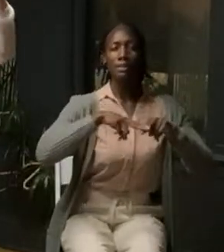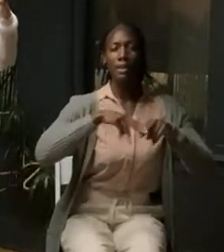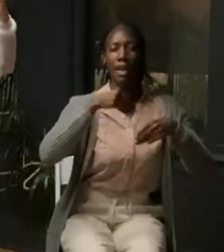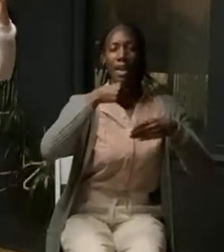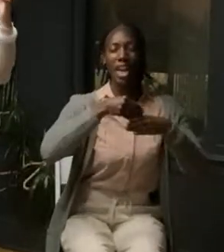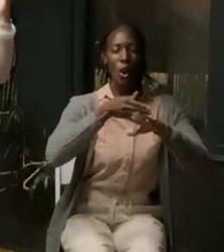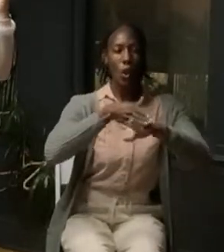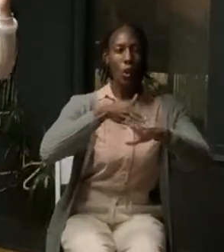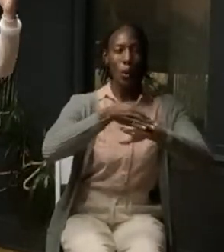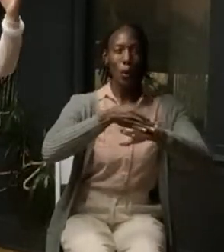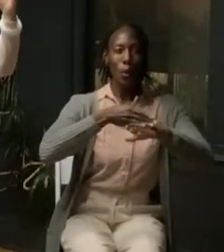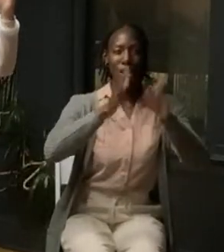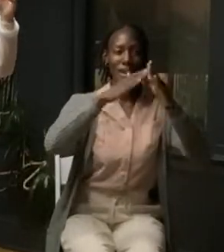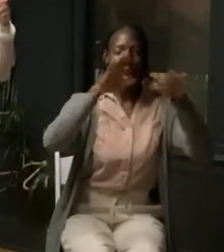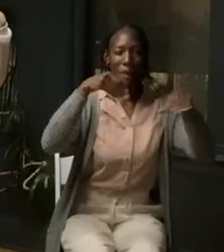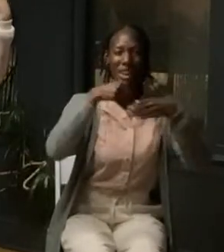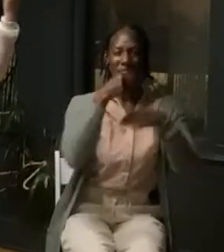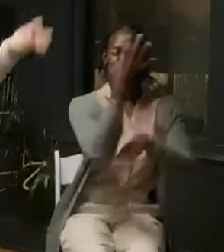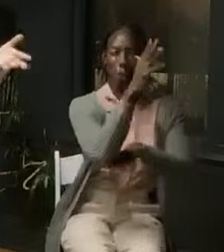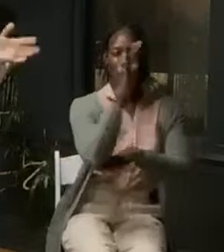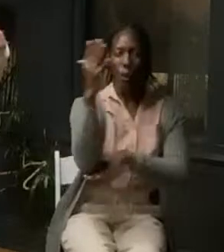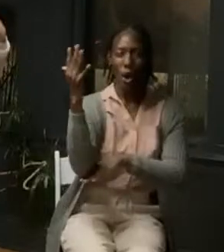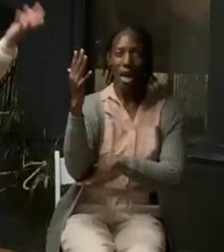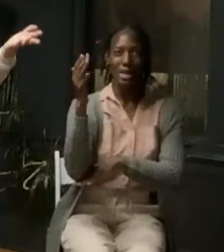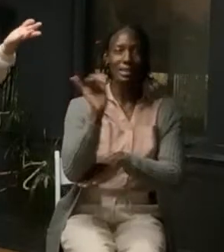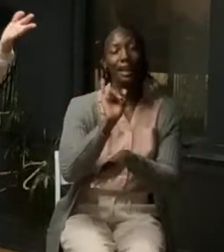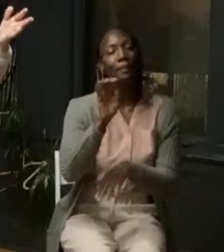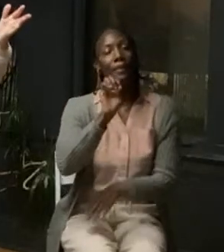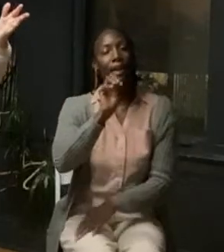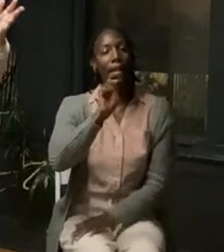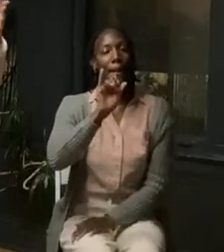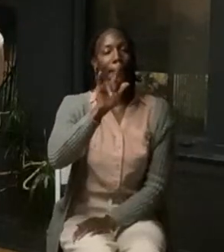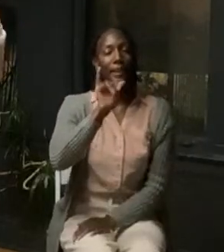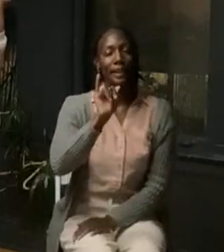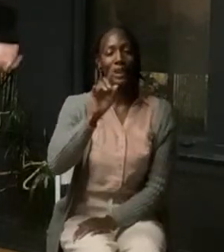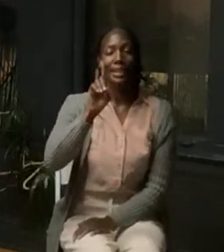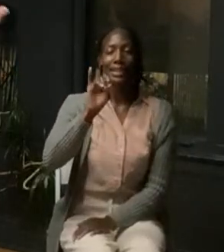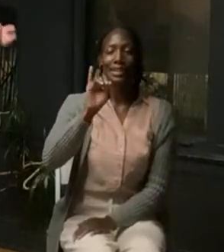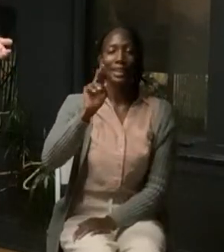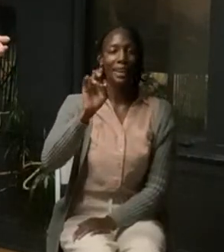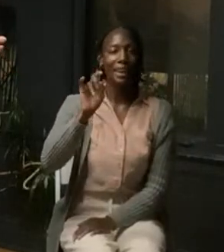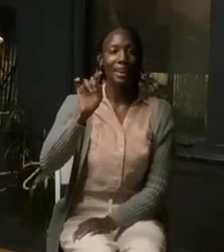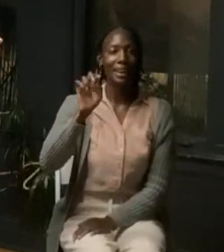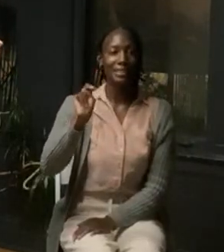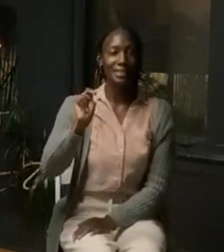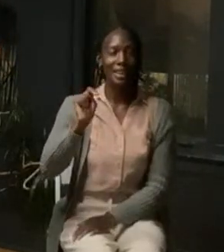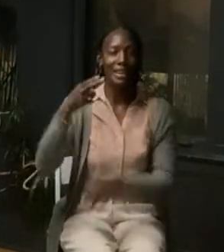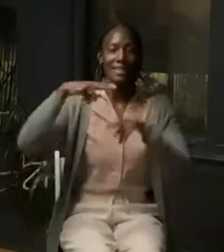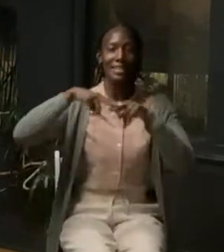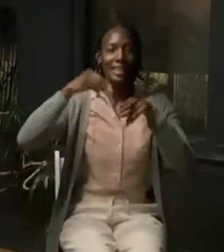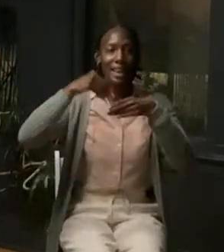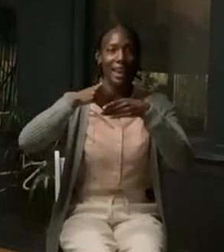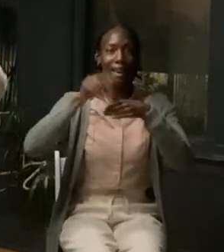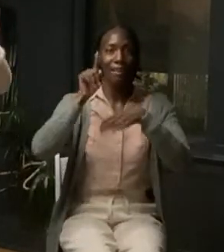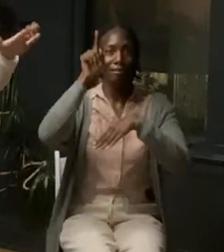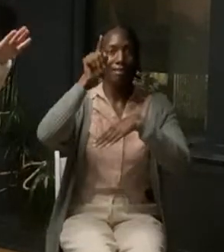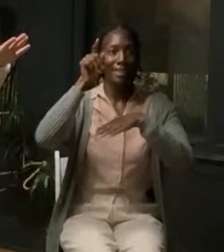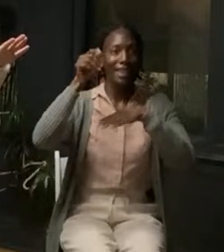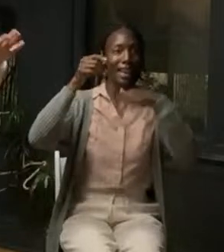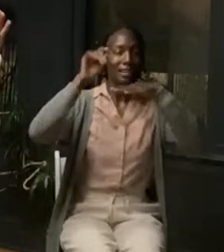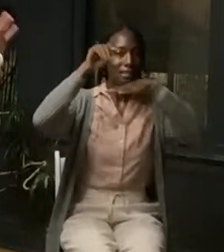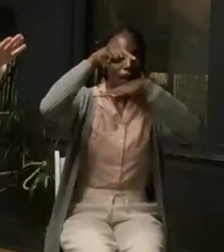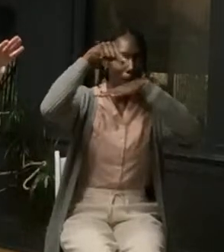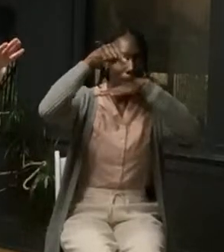this Emily Dickinson by herself in the attic, which is of course bullshit, and like we all know this, right? That's not even true. Not that there's